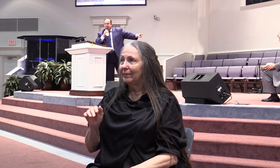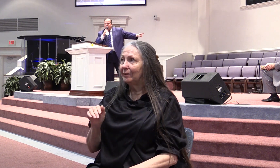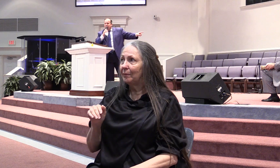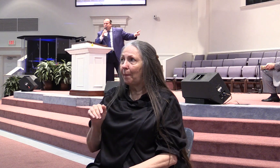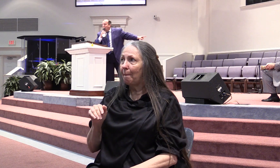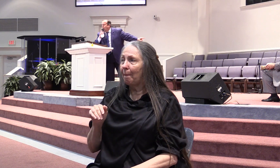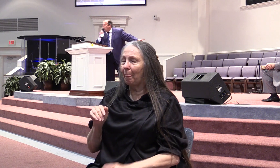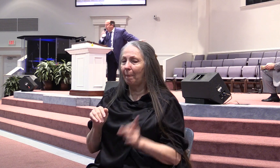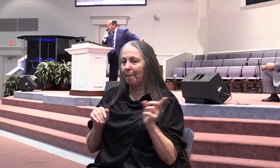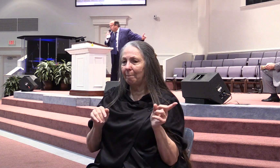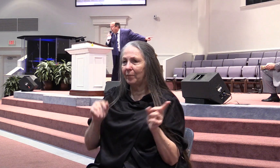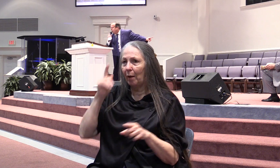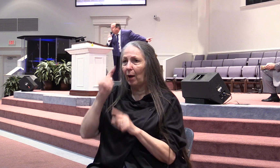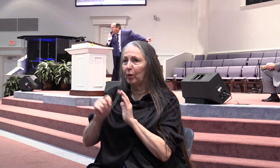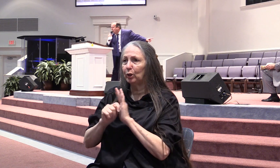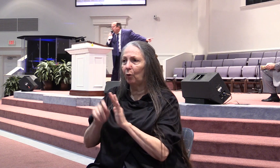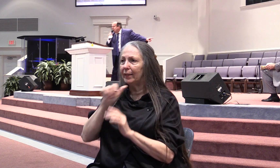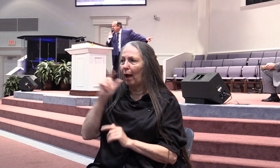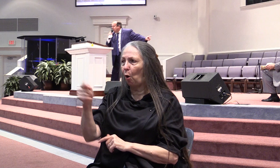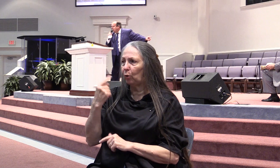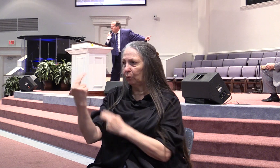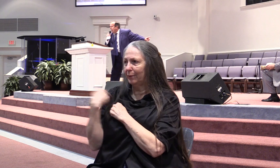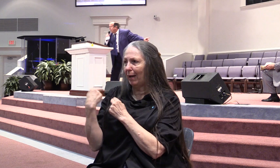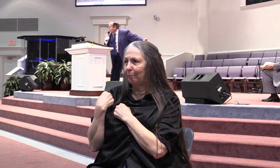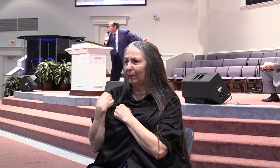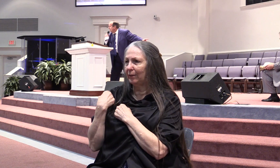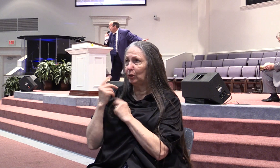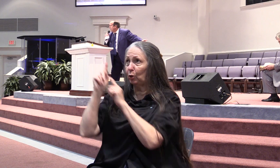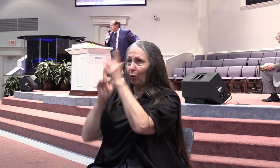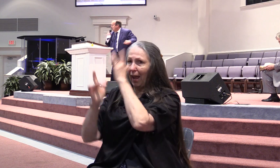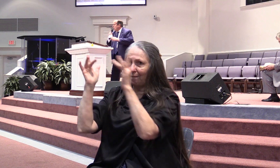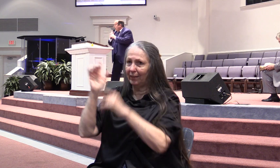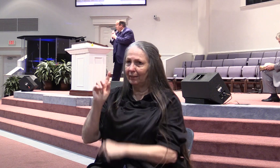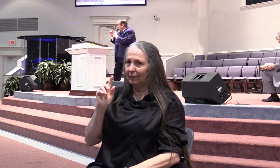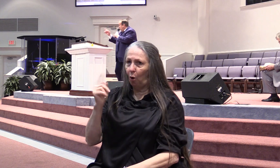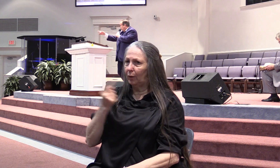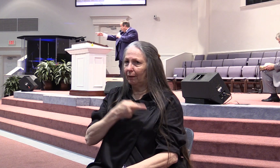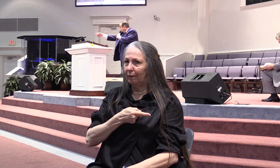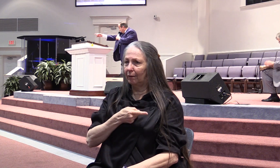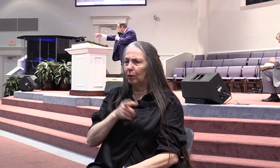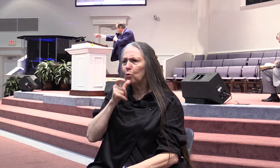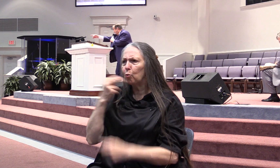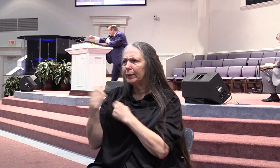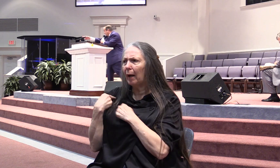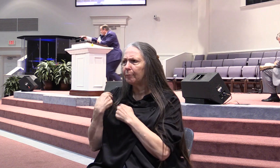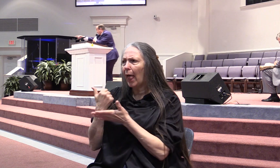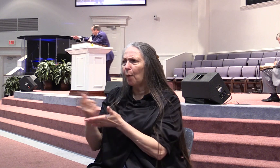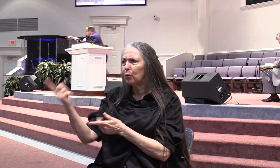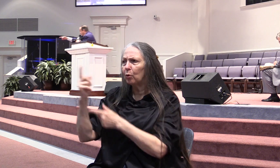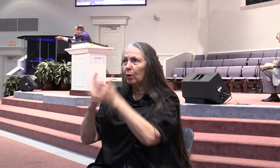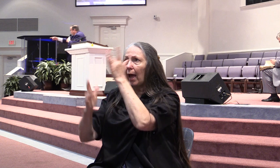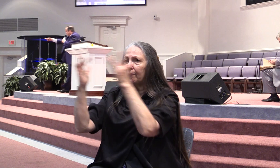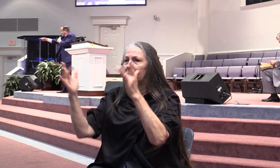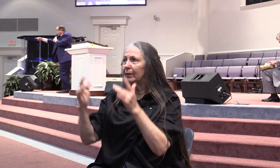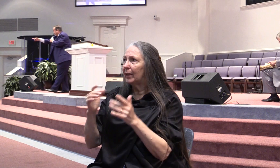He is not the only one responsible to get you to heaven. You want to know who else is responsible to get you to heaven, sir? I'm assuming